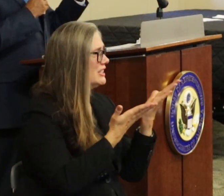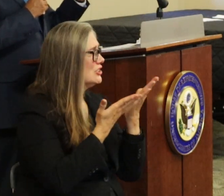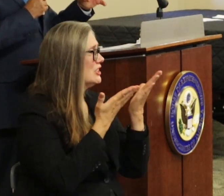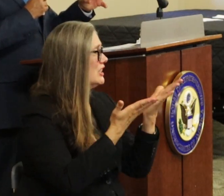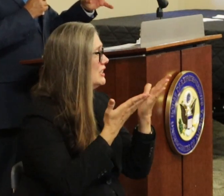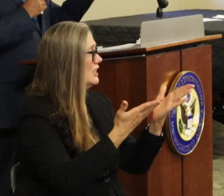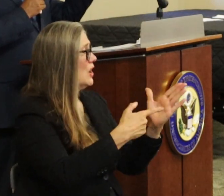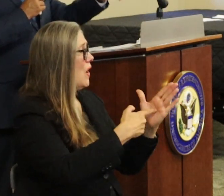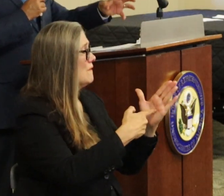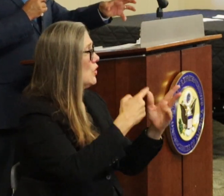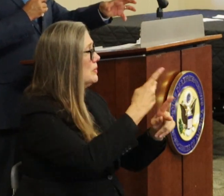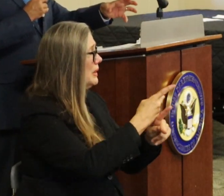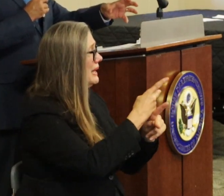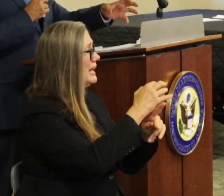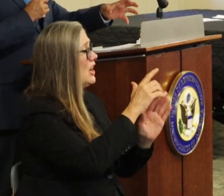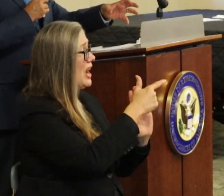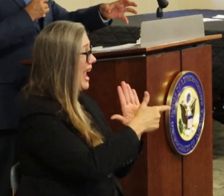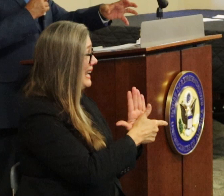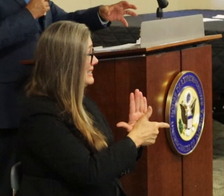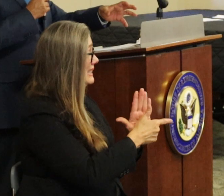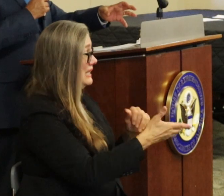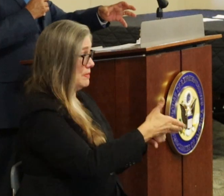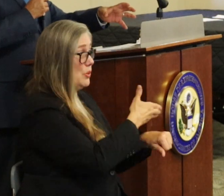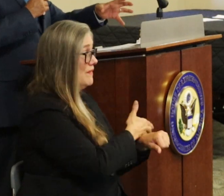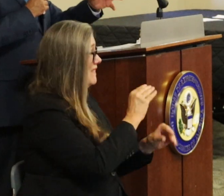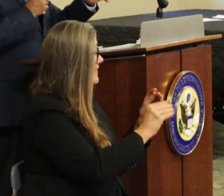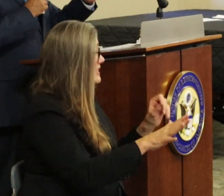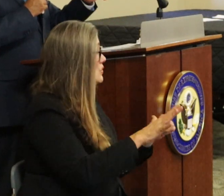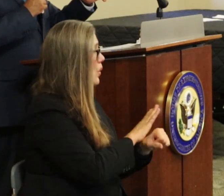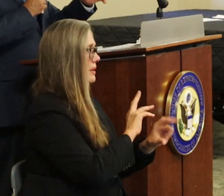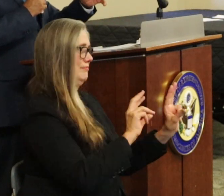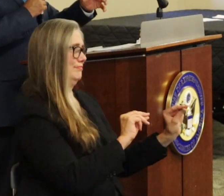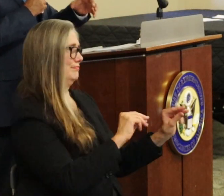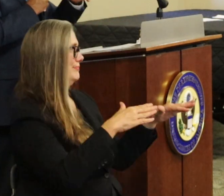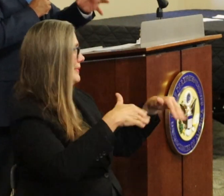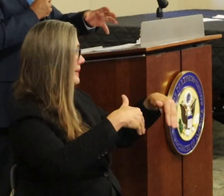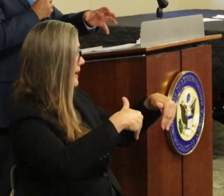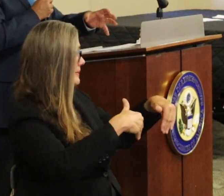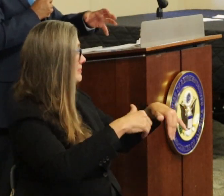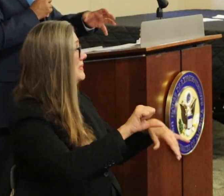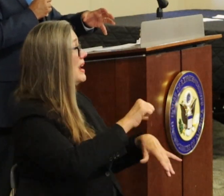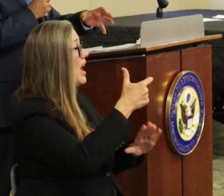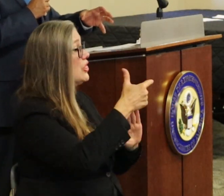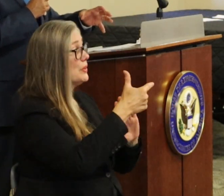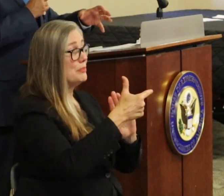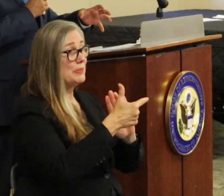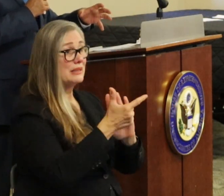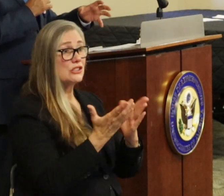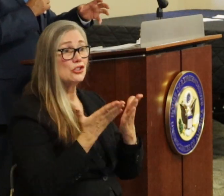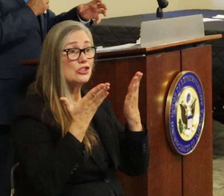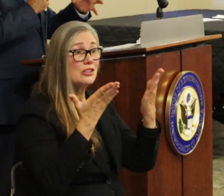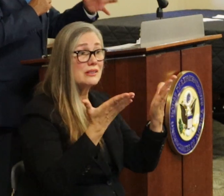The Affordable Care Act did a lot of good. Did it fix it completely? No. There's been a lot of other bills that have been put